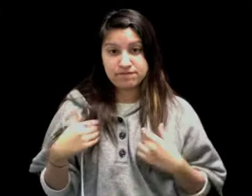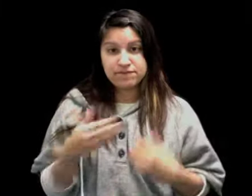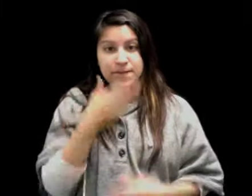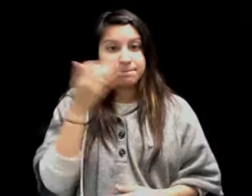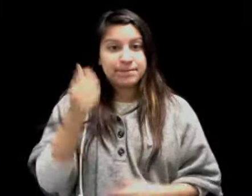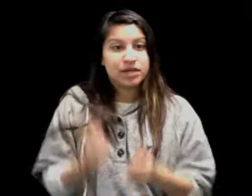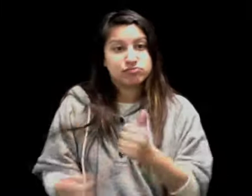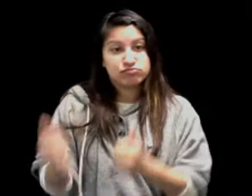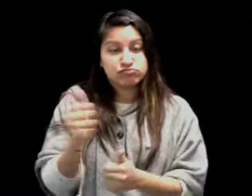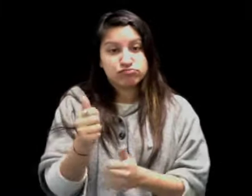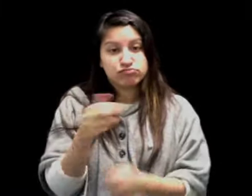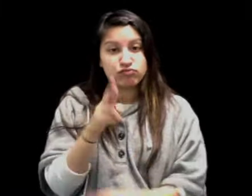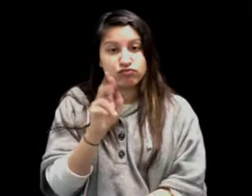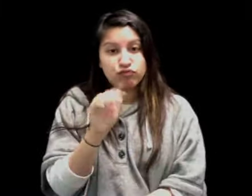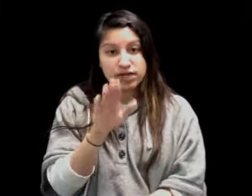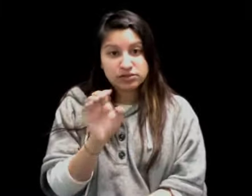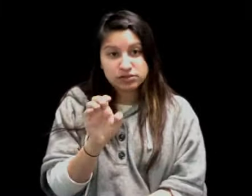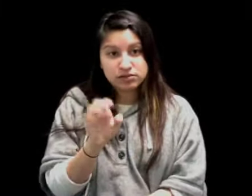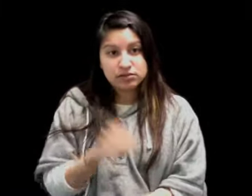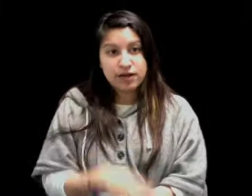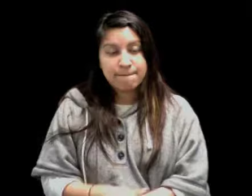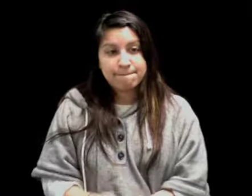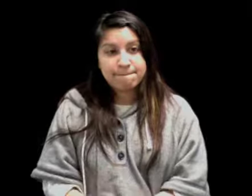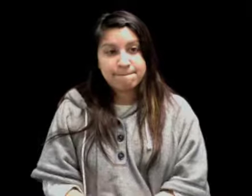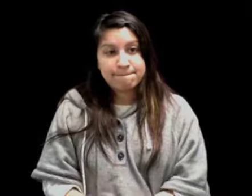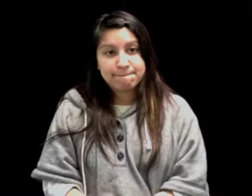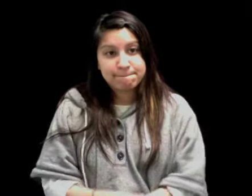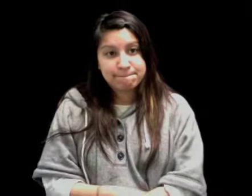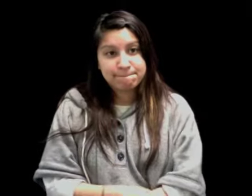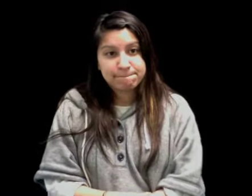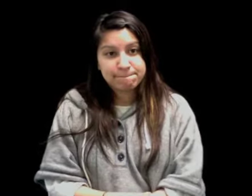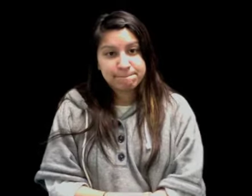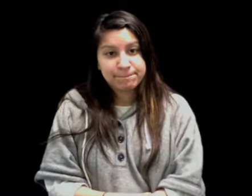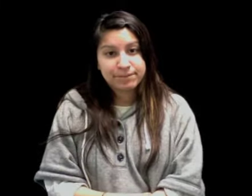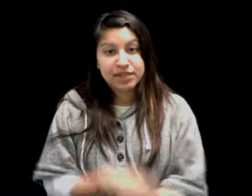of exercises which you can implement in your communities.